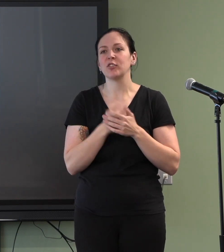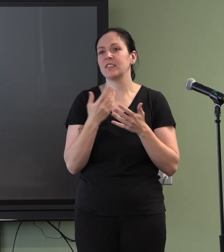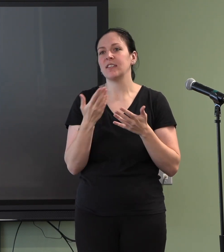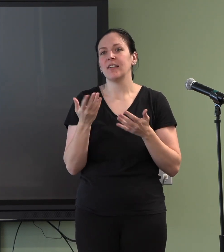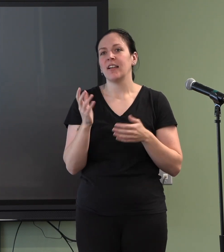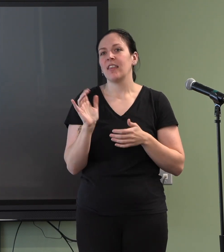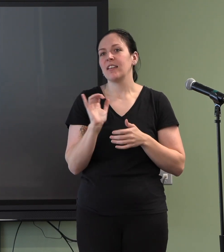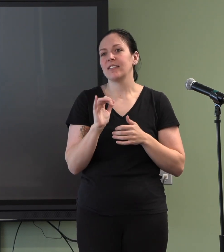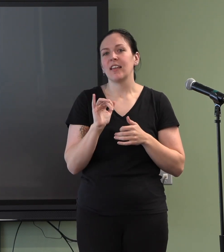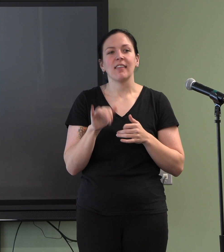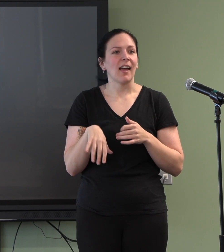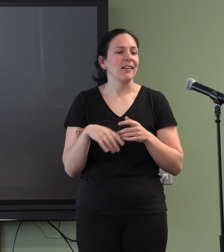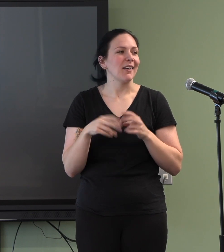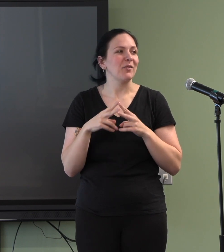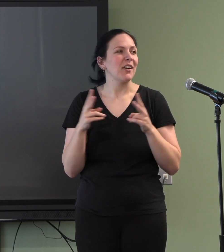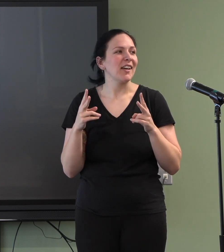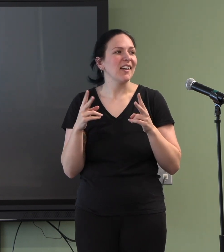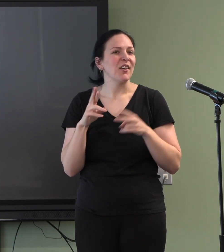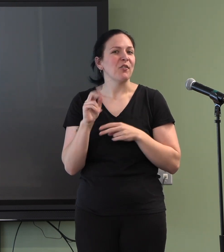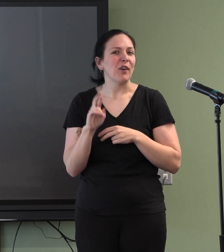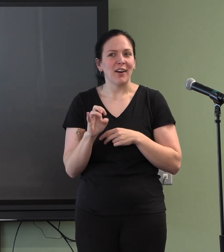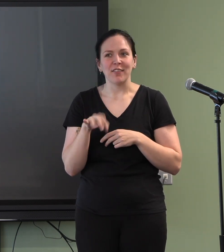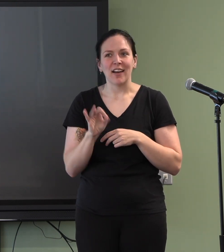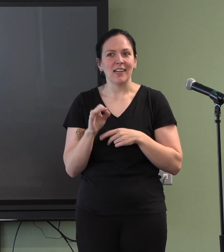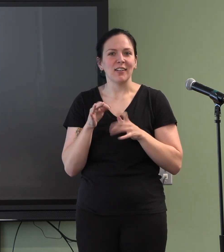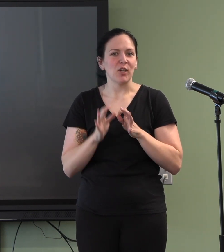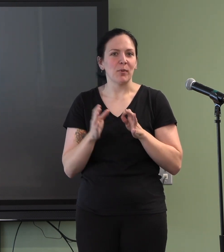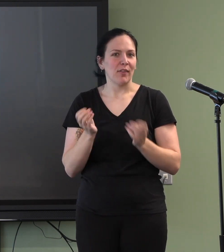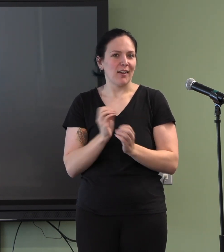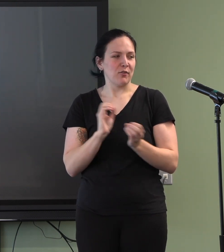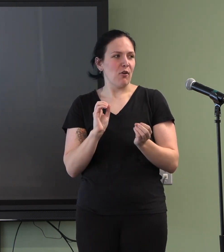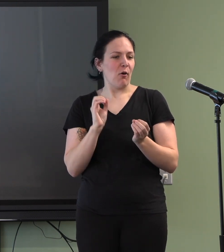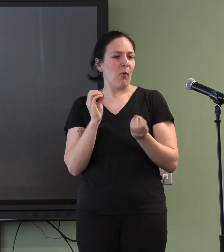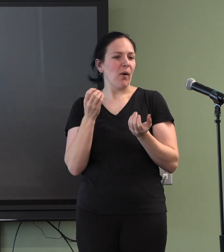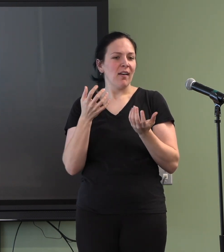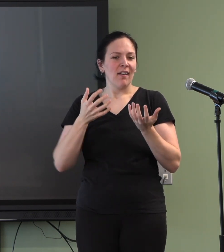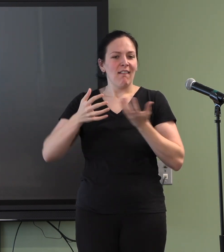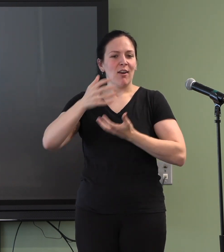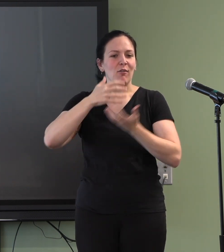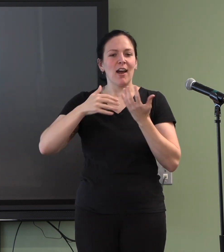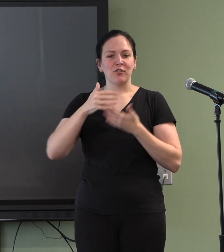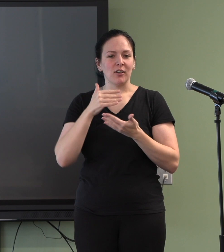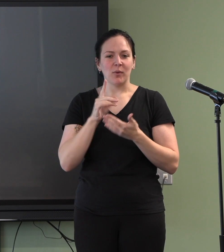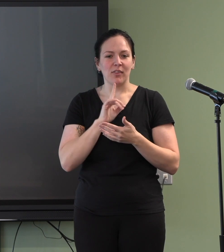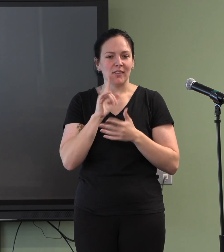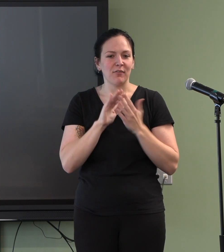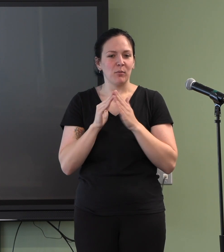just things like that. Yeah, it's very rare to find an interpreter that has no interaction with the deaf